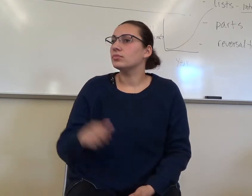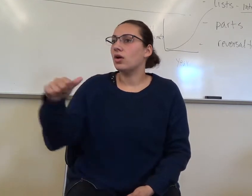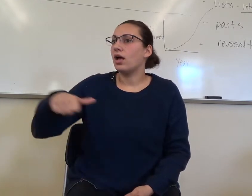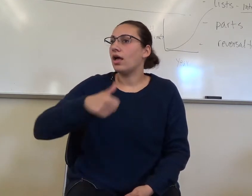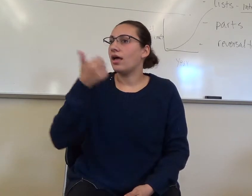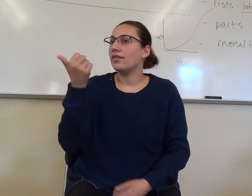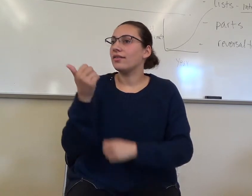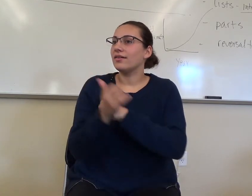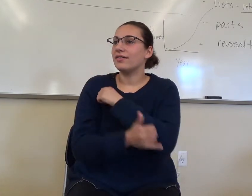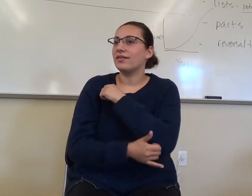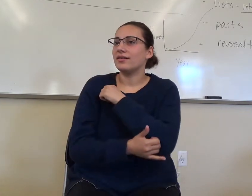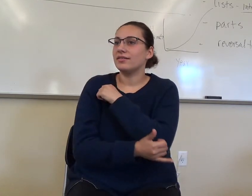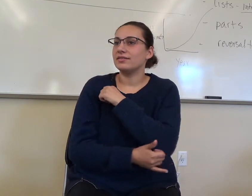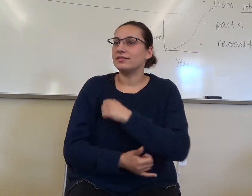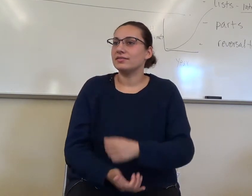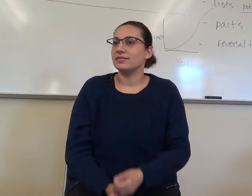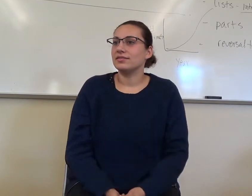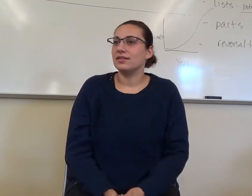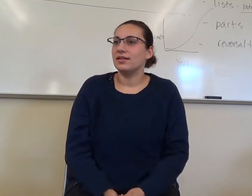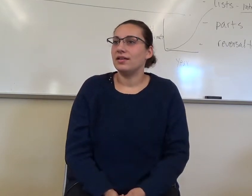now remember, one of the reasons I do this